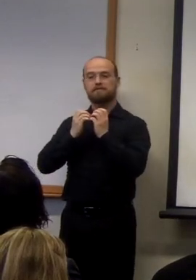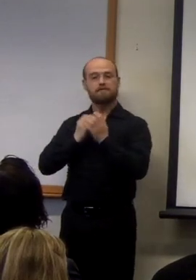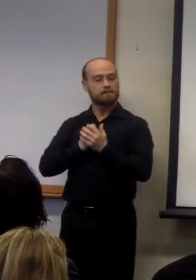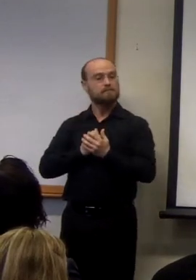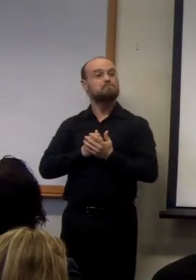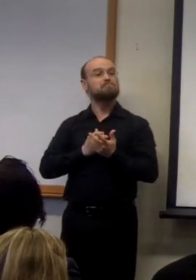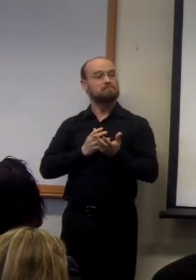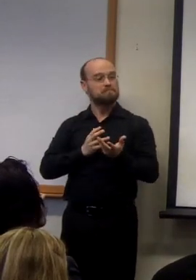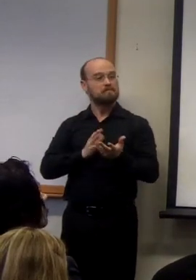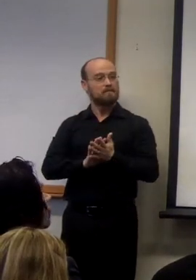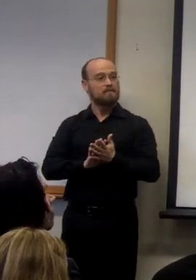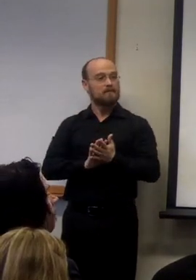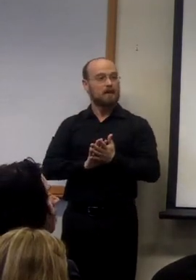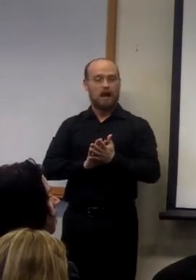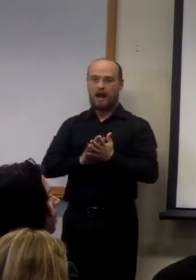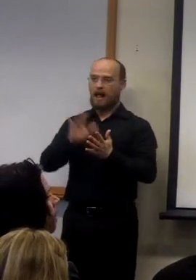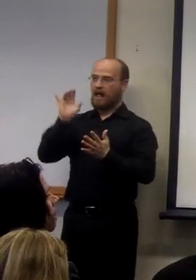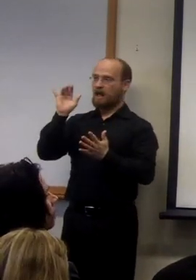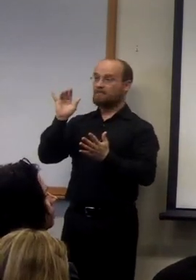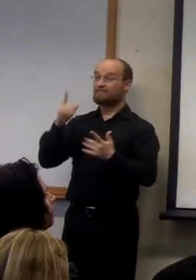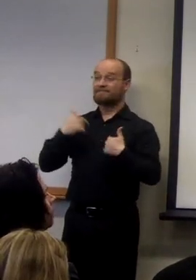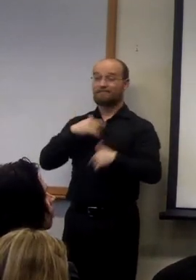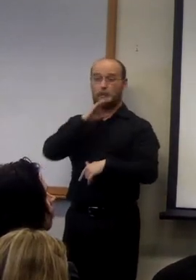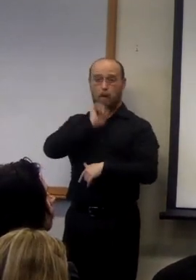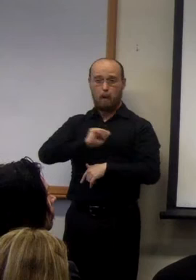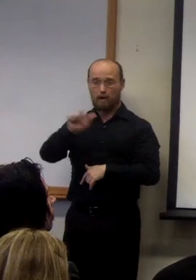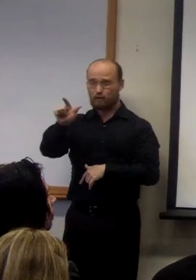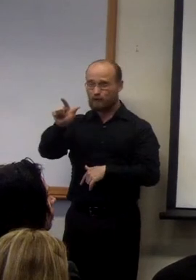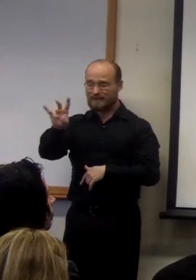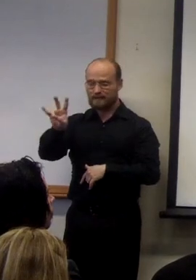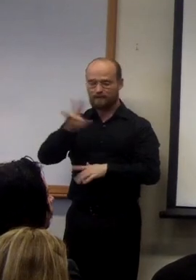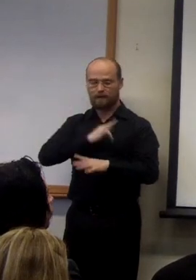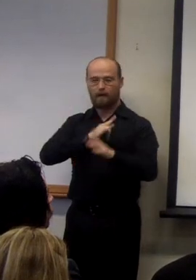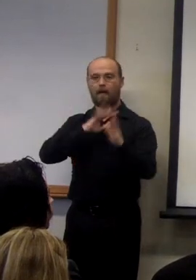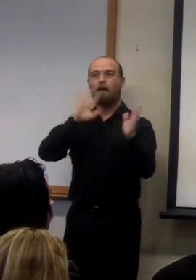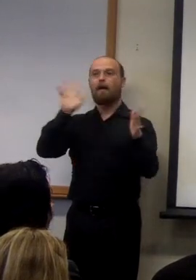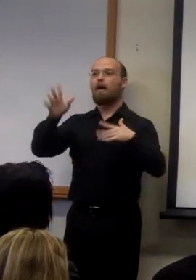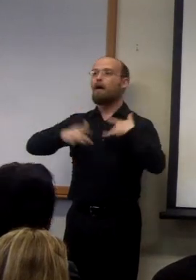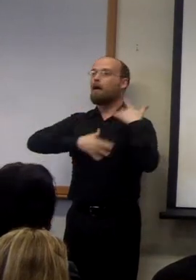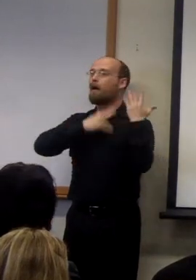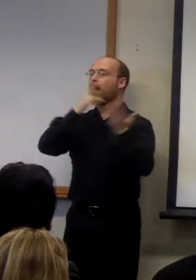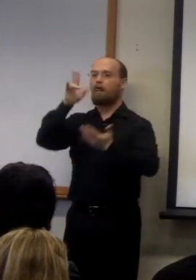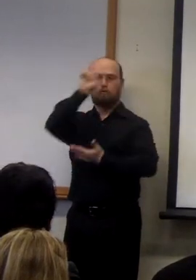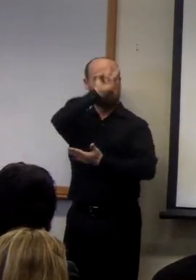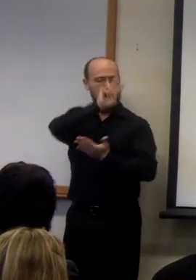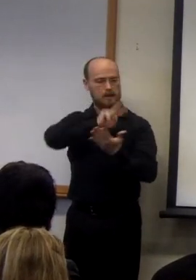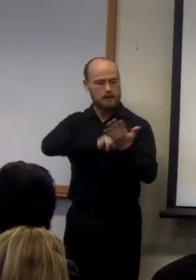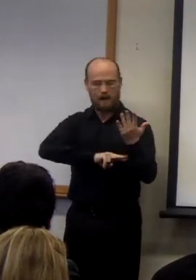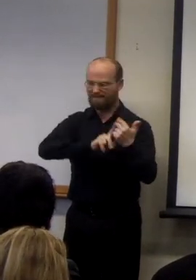and this was the first time in my life, at the age of 27 years old, the first reading that we had